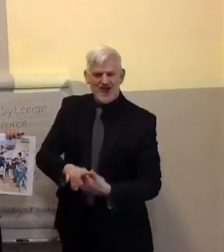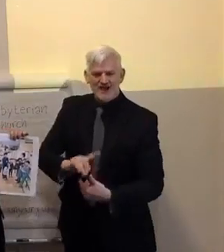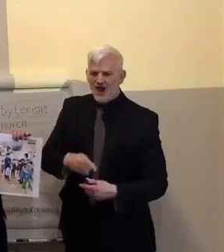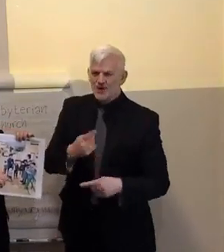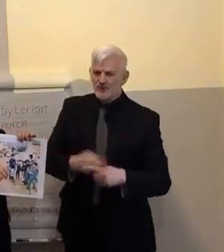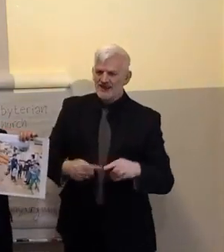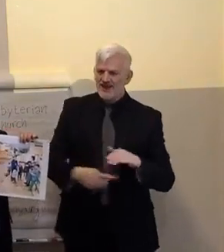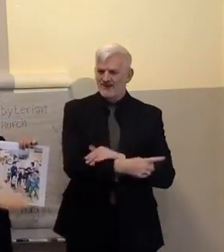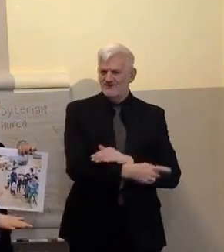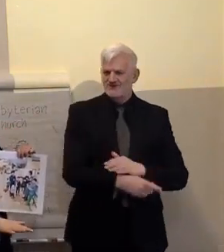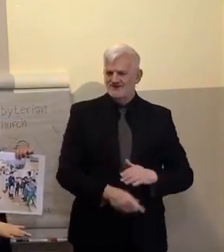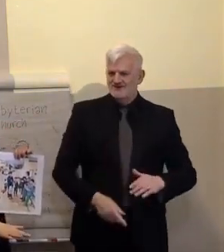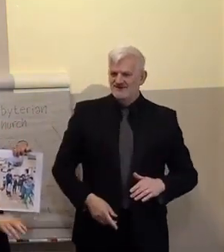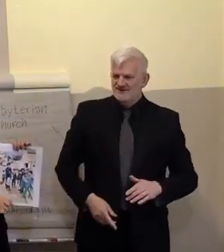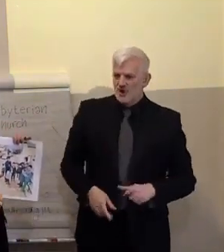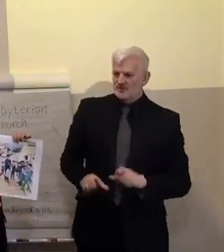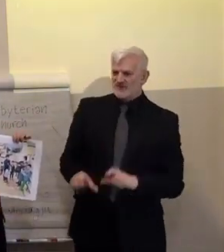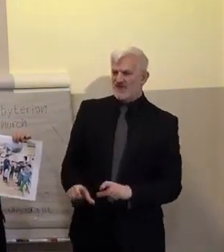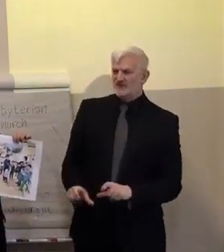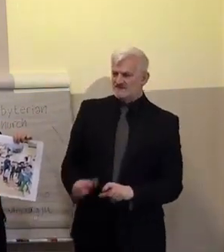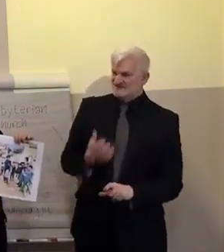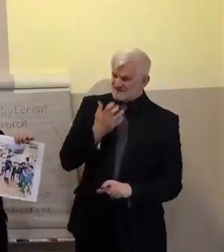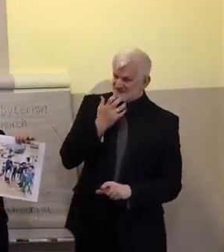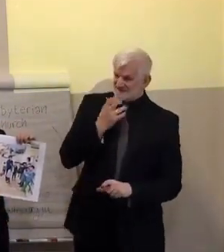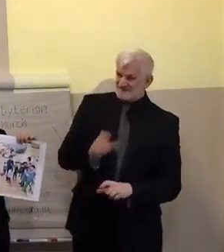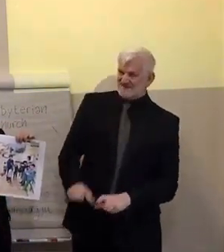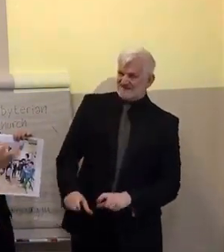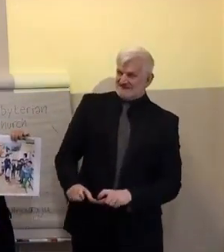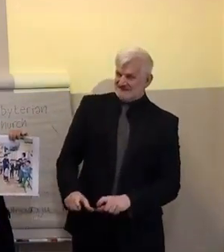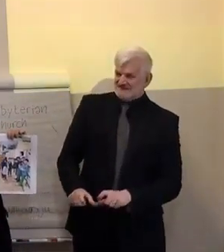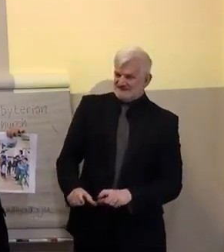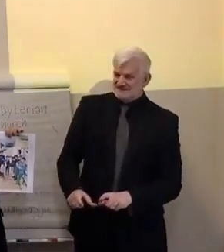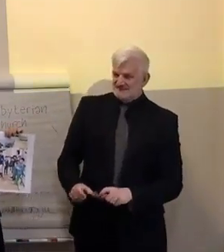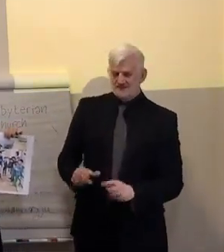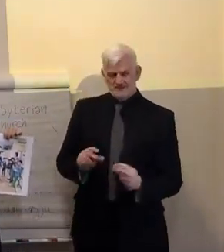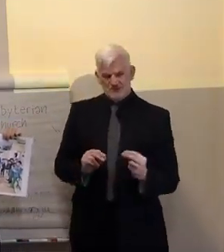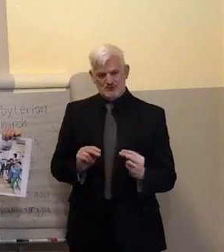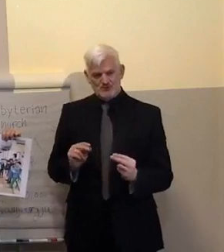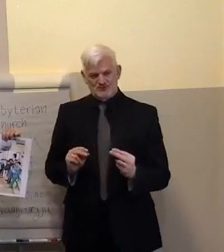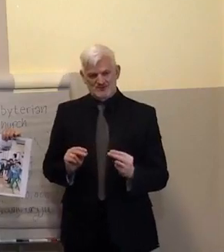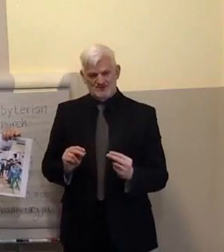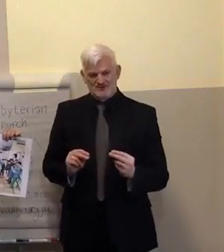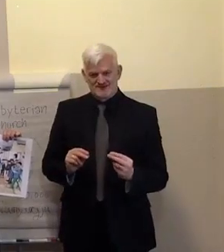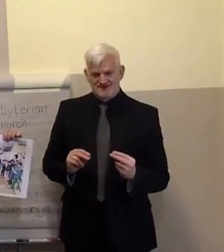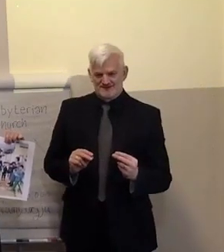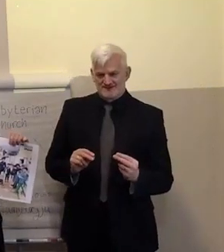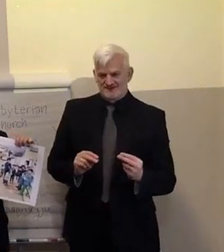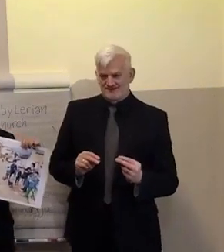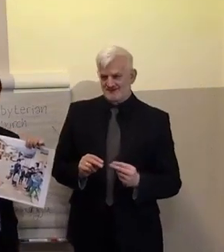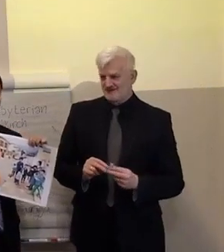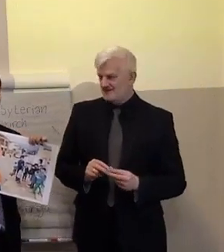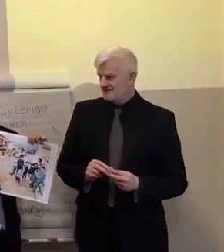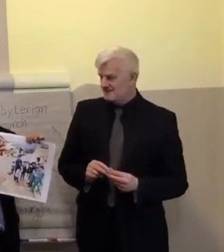So she stayed for a while. We talked to each other. She began to cry.